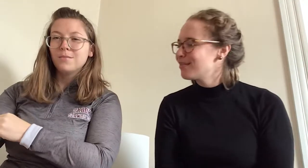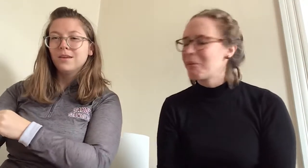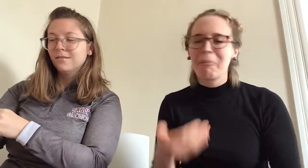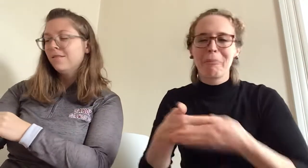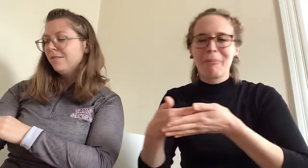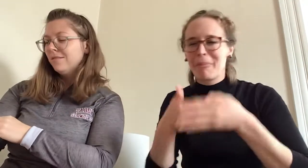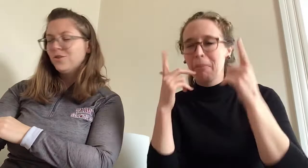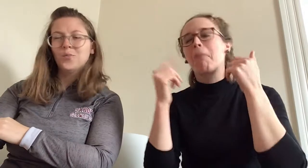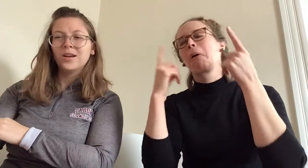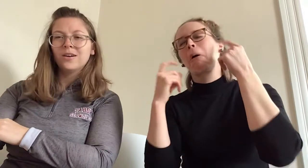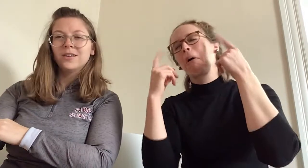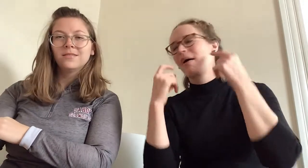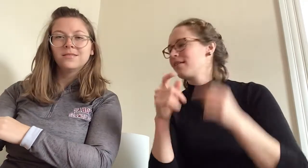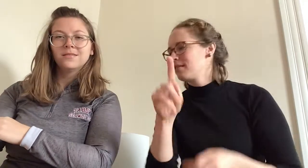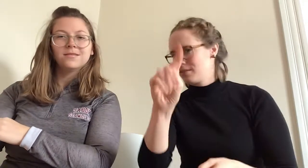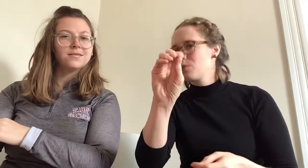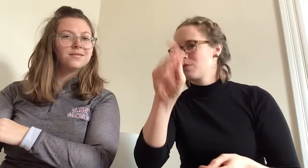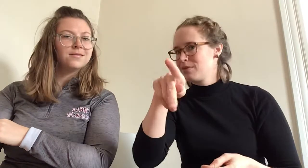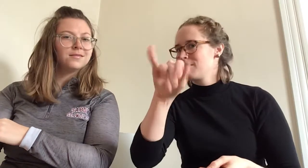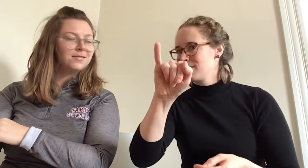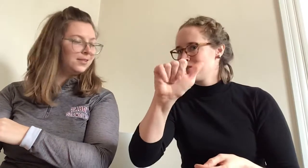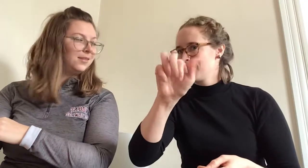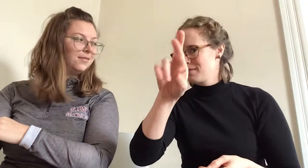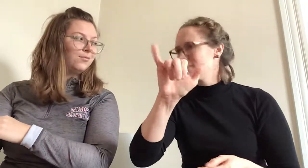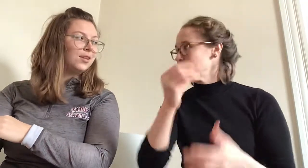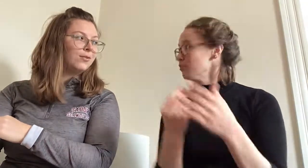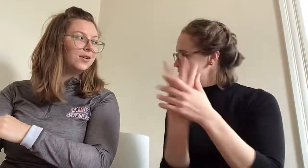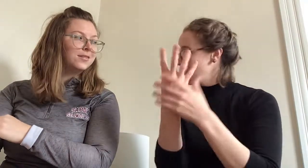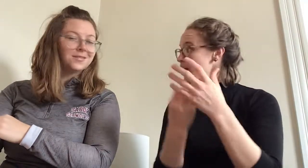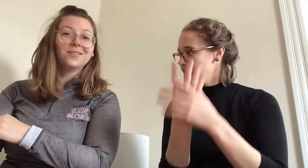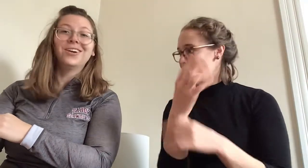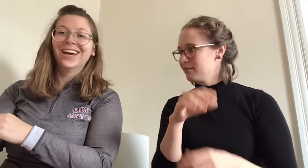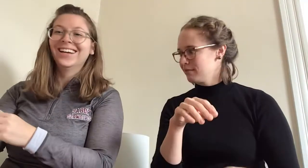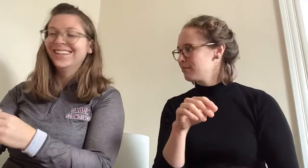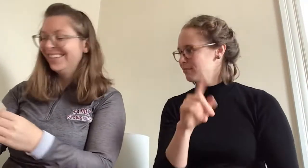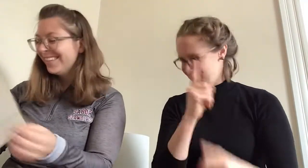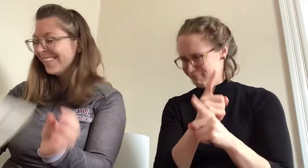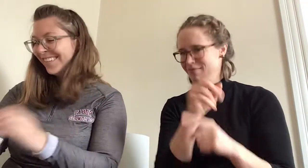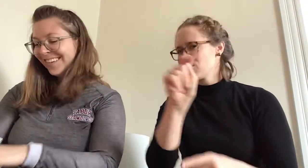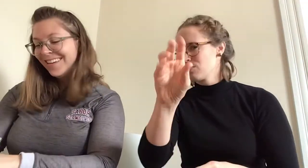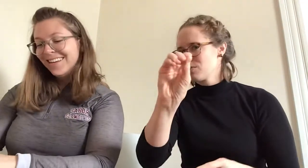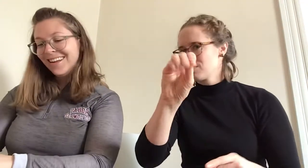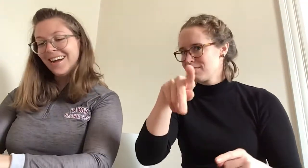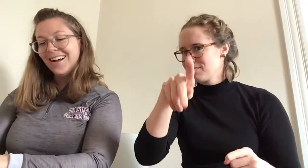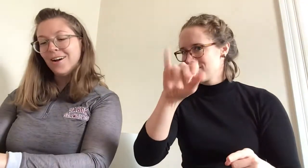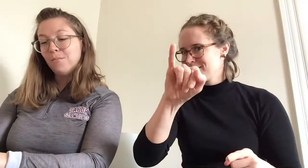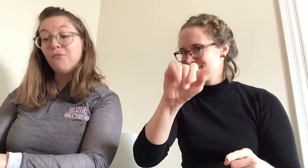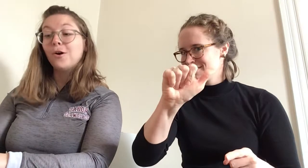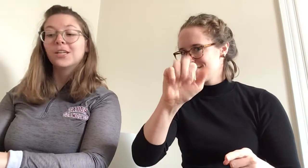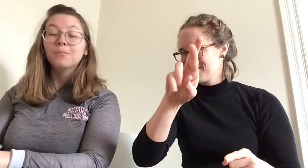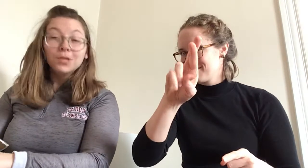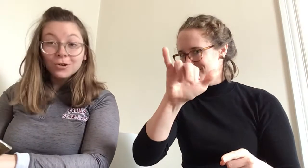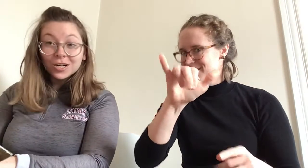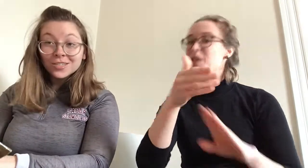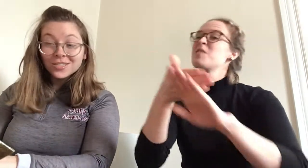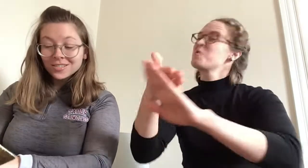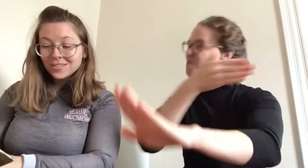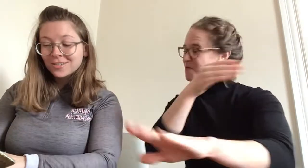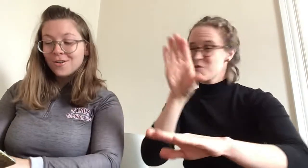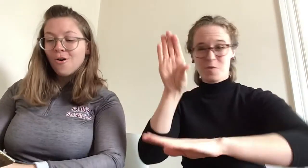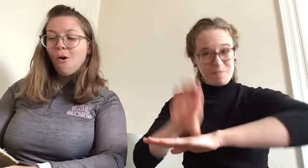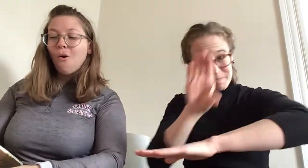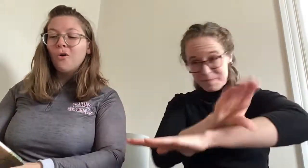Crying baby topiary? Is that what that word is? Yeah. Okay. Before